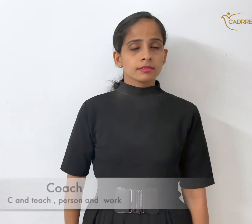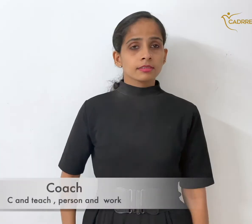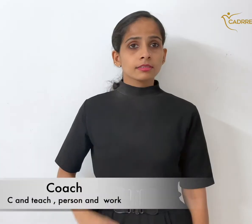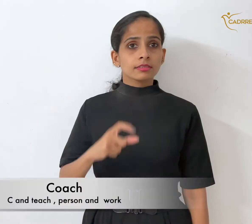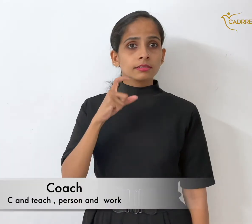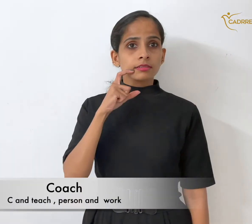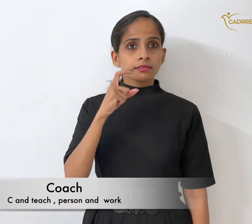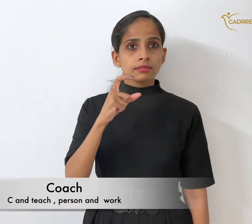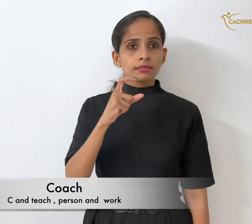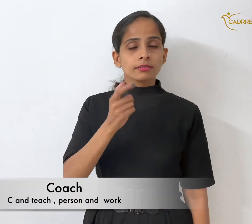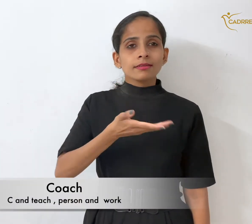Coach.